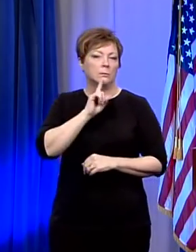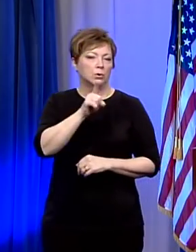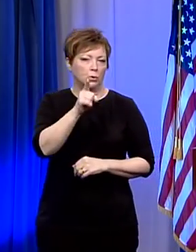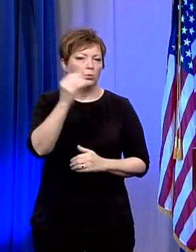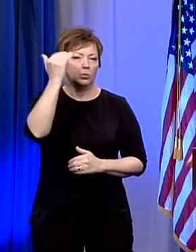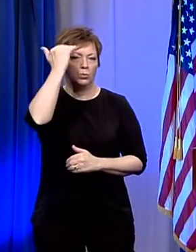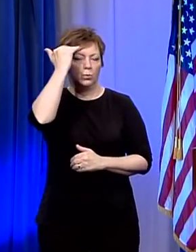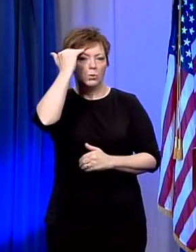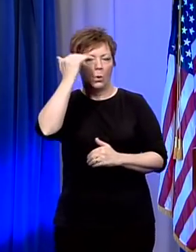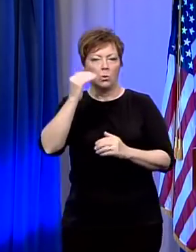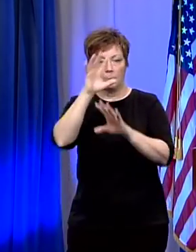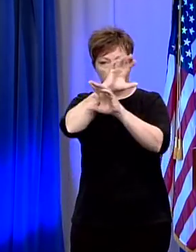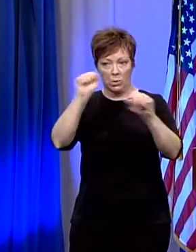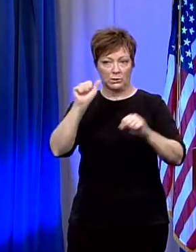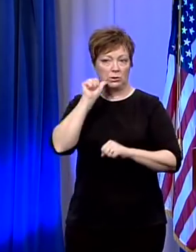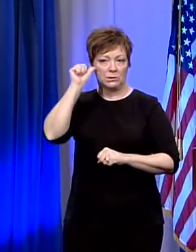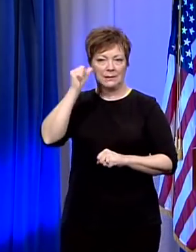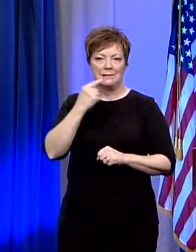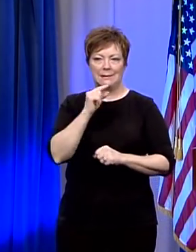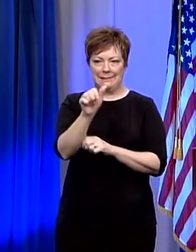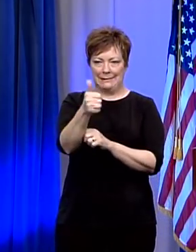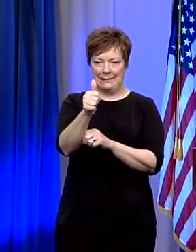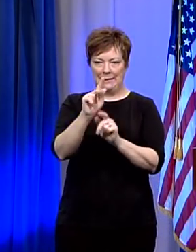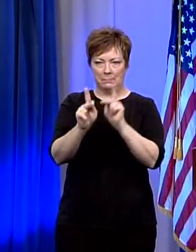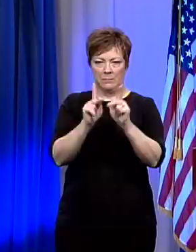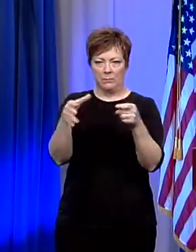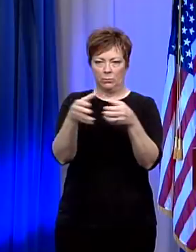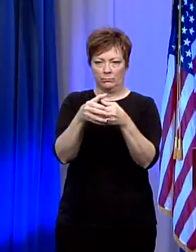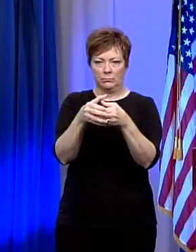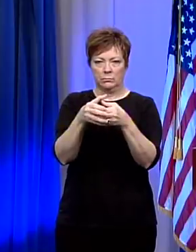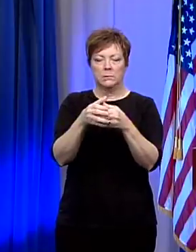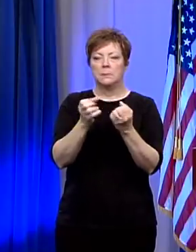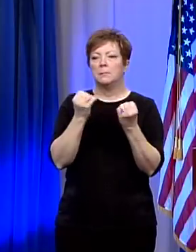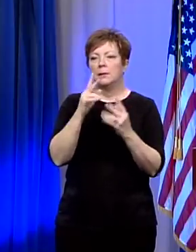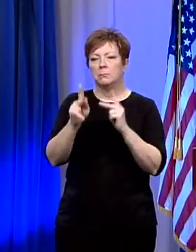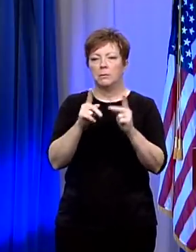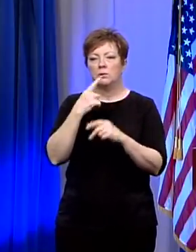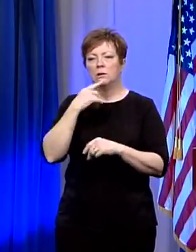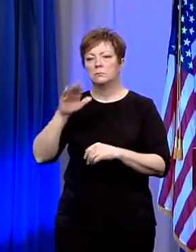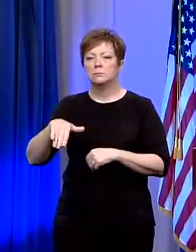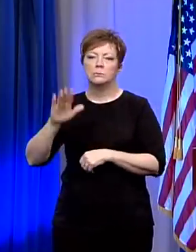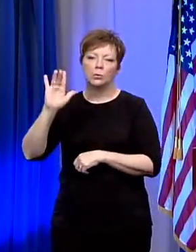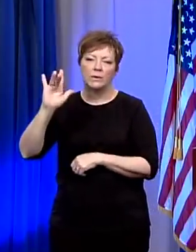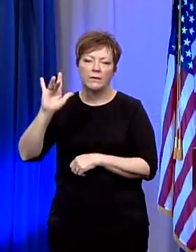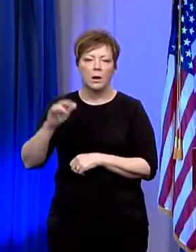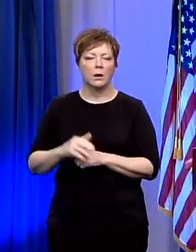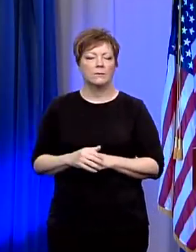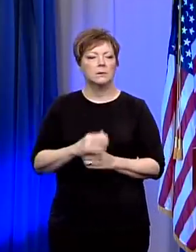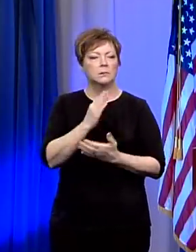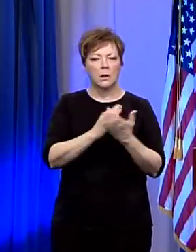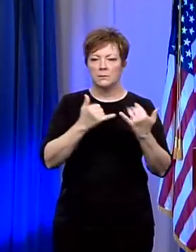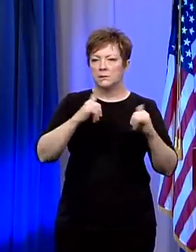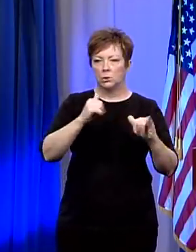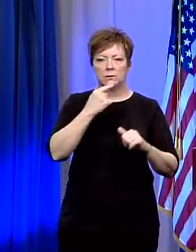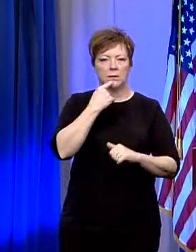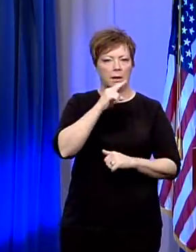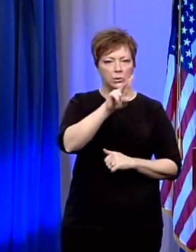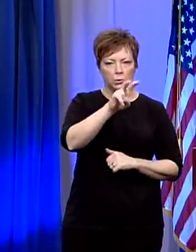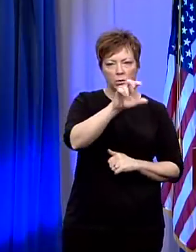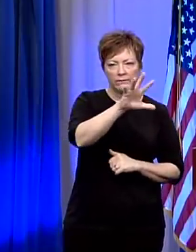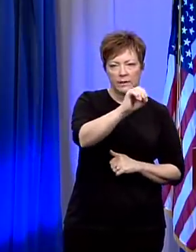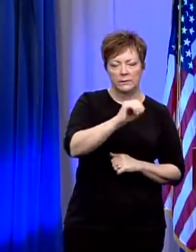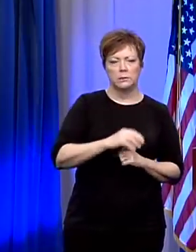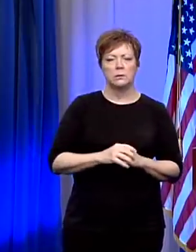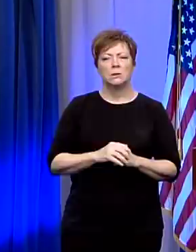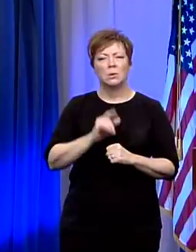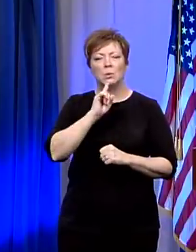that the president yesterday said 10 people in a gathering. Many jurisdictions have said 25, and some still say 250. And